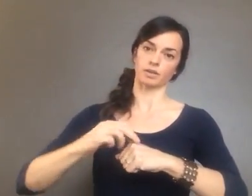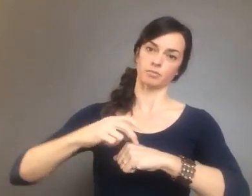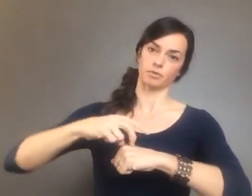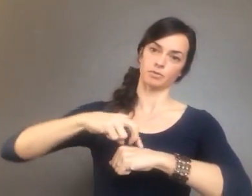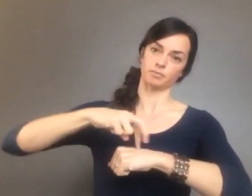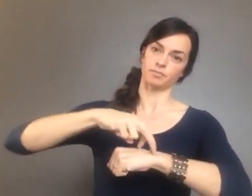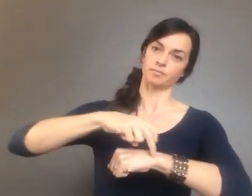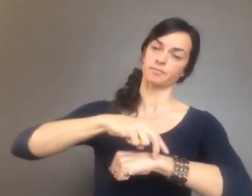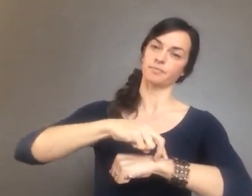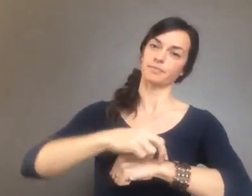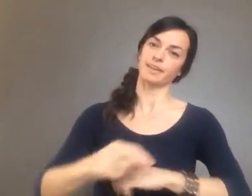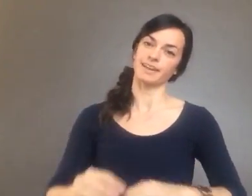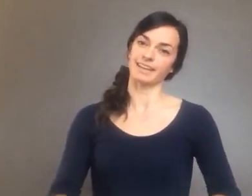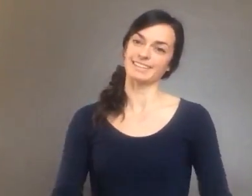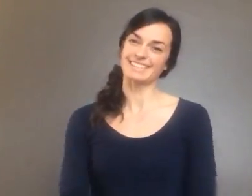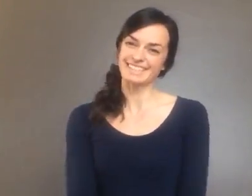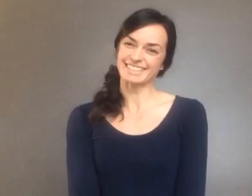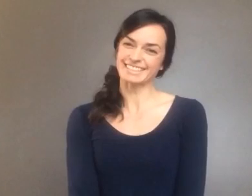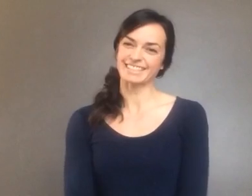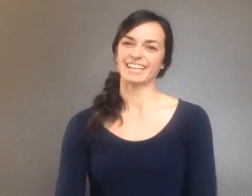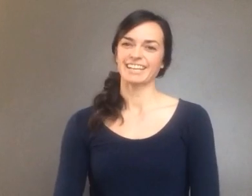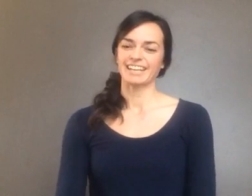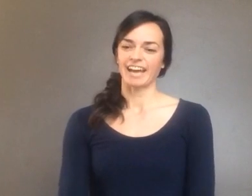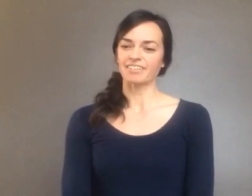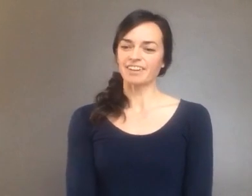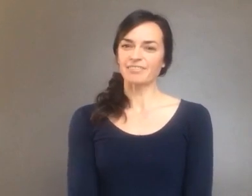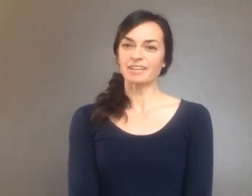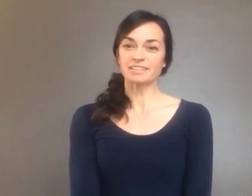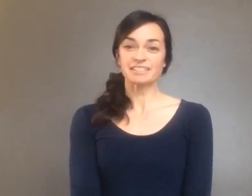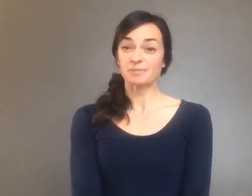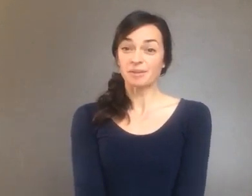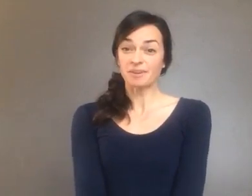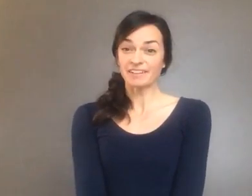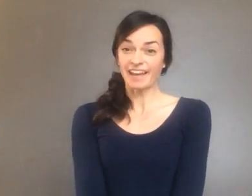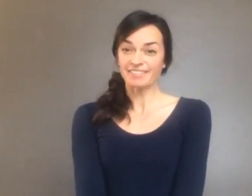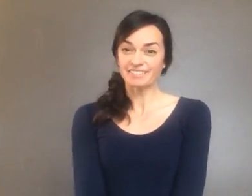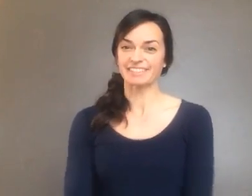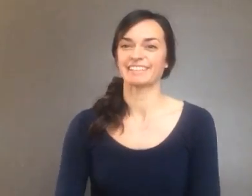on the moon. And that's it. Have a great week. Just one more left.